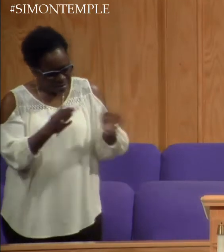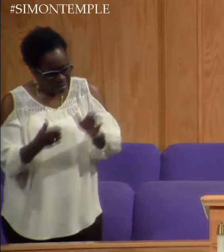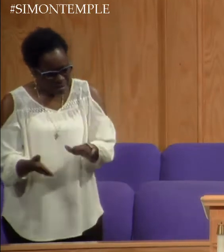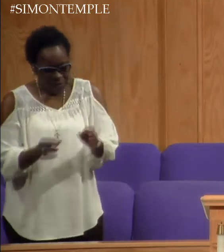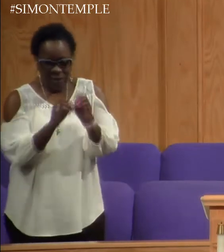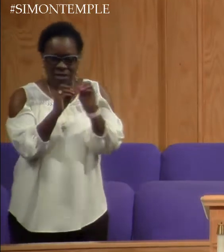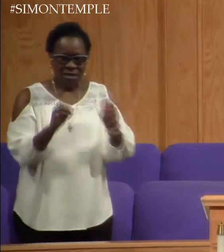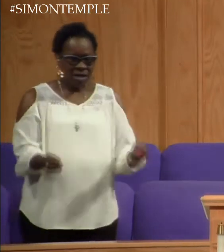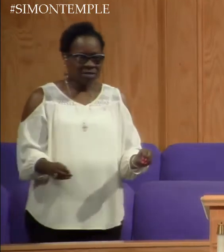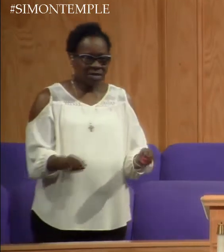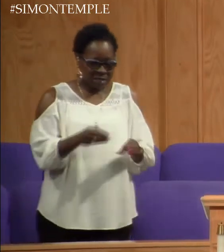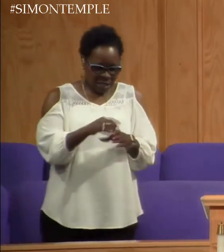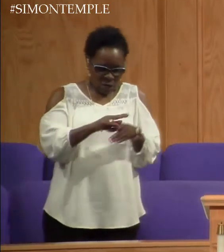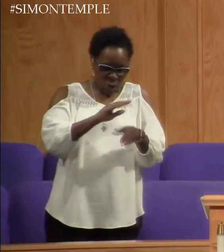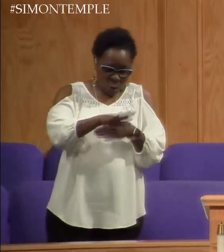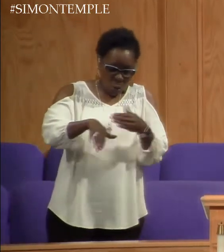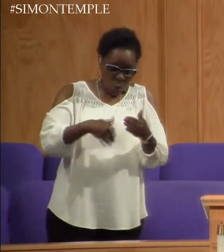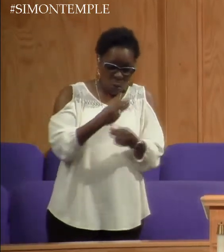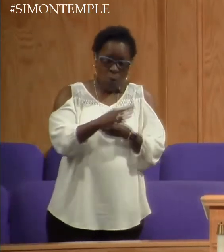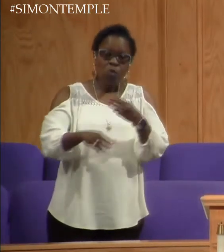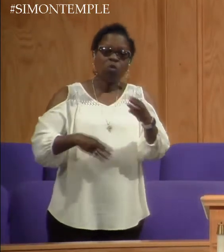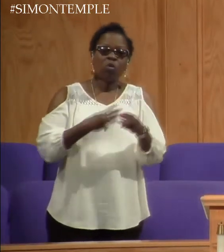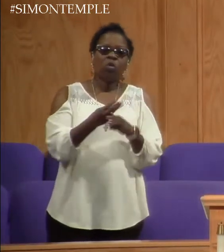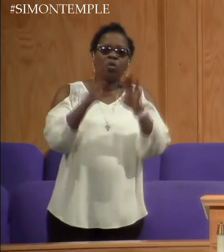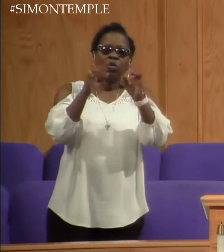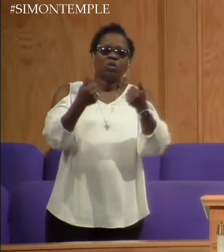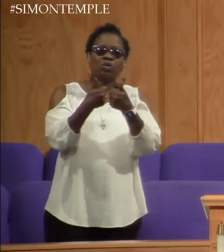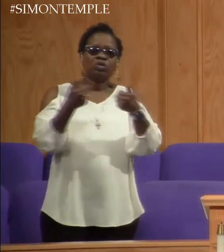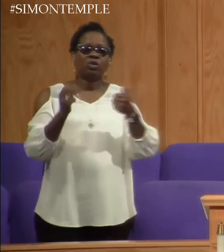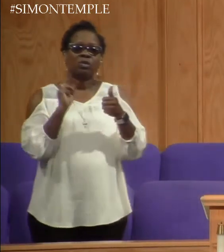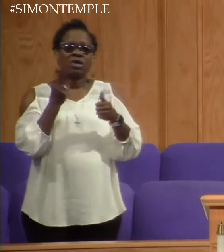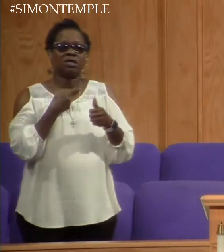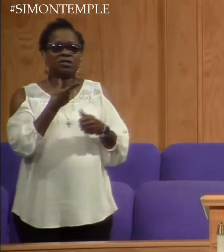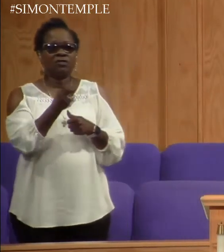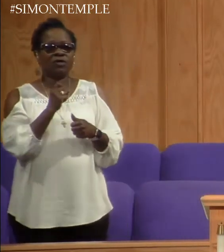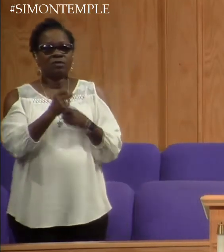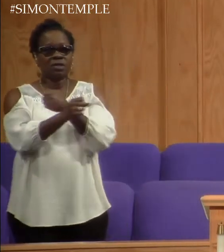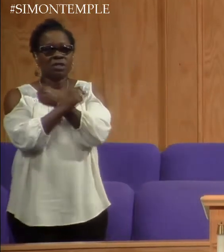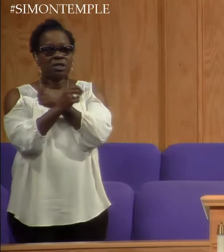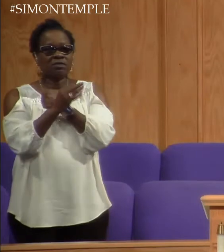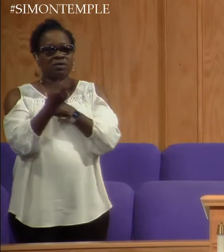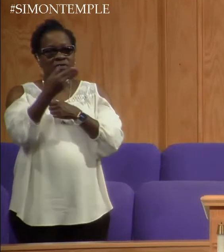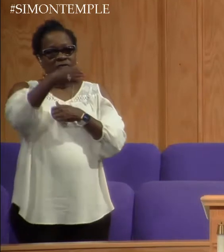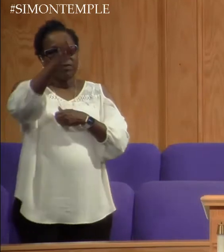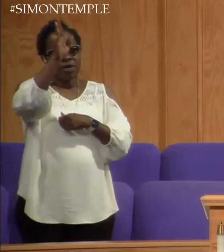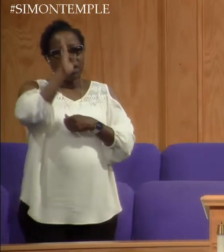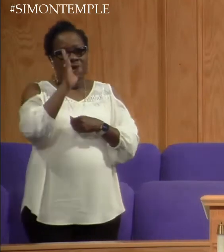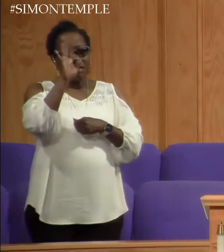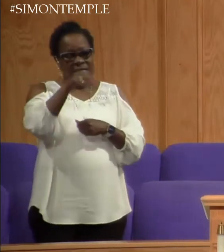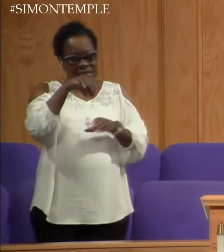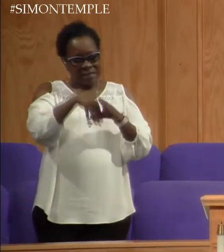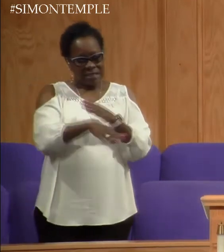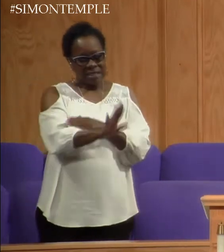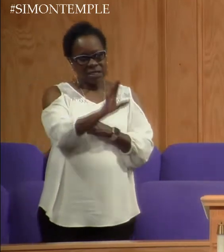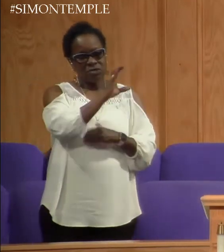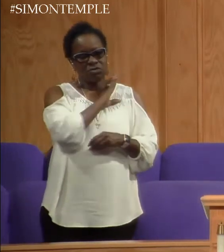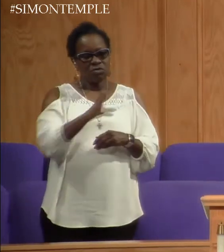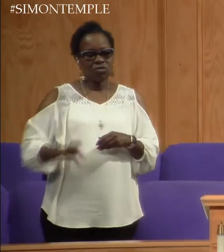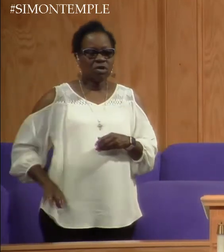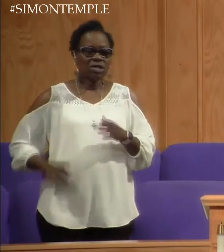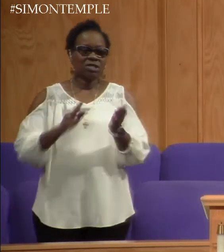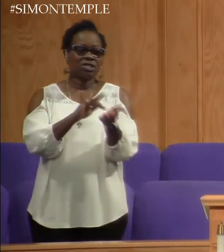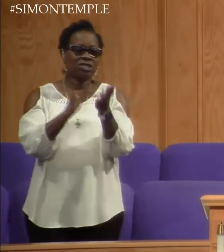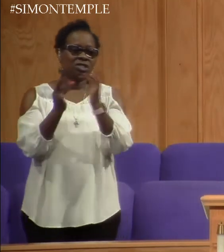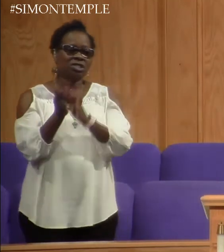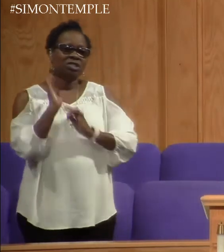anything else in all creation will be able to separate us from the love of God that is in Christ Jesus our Lord. Did you hear